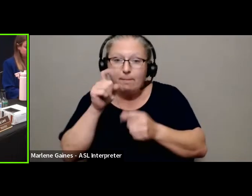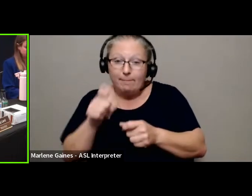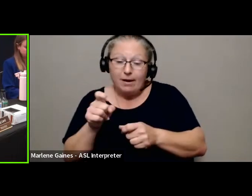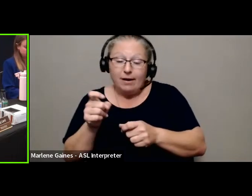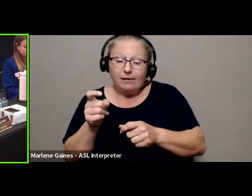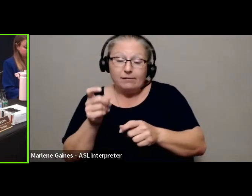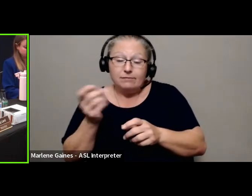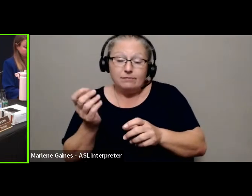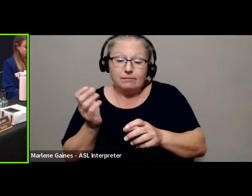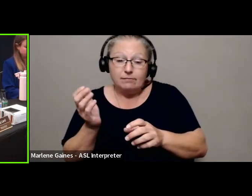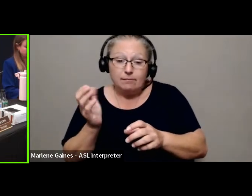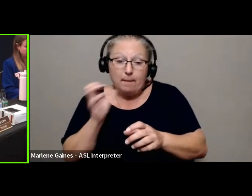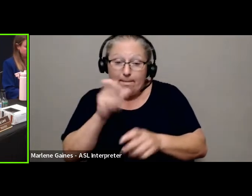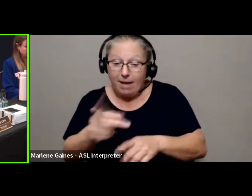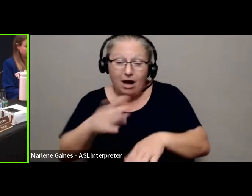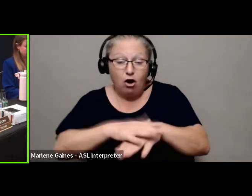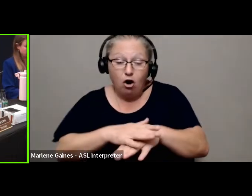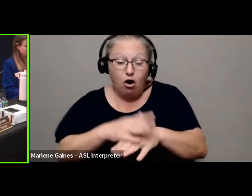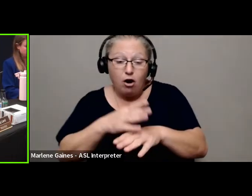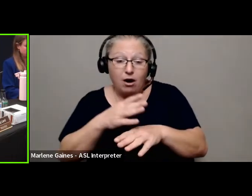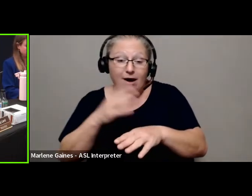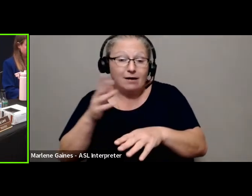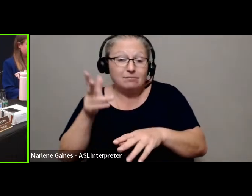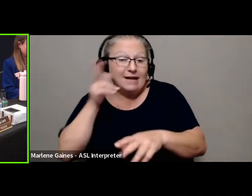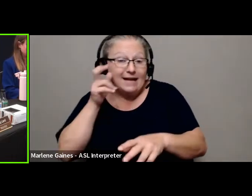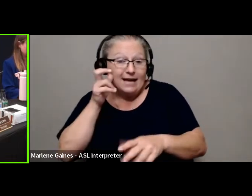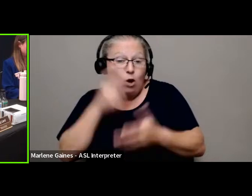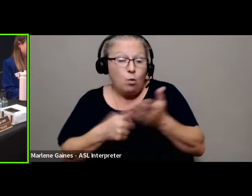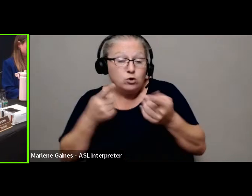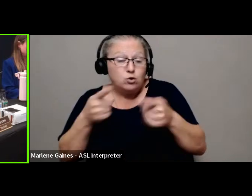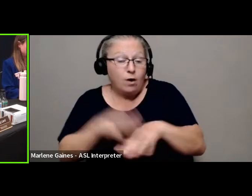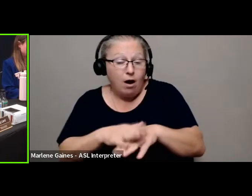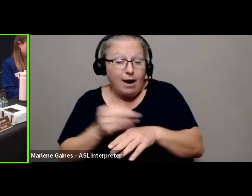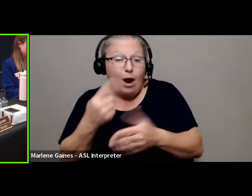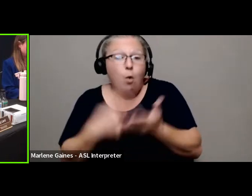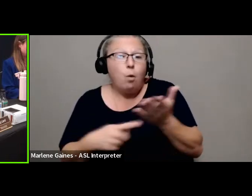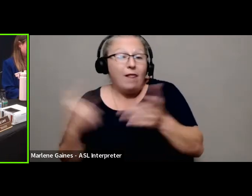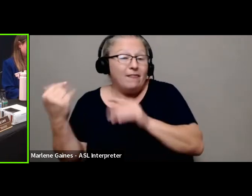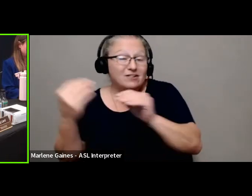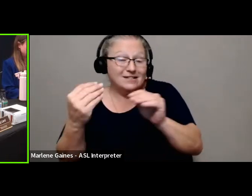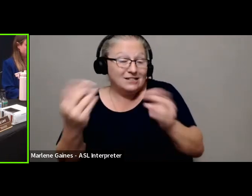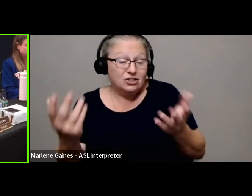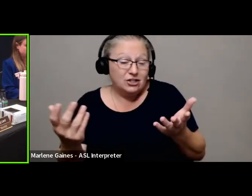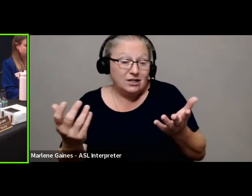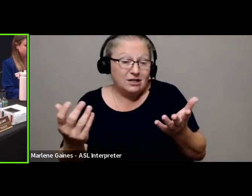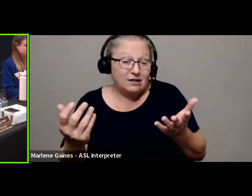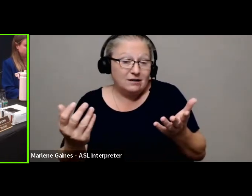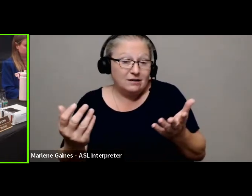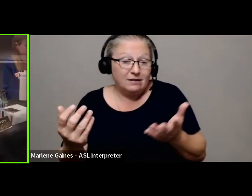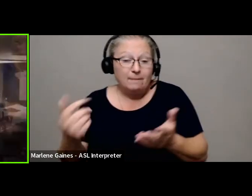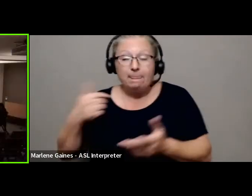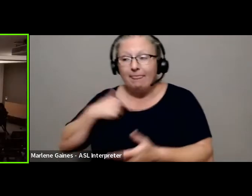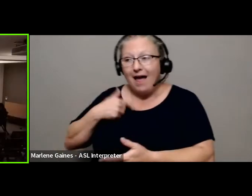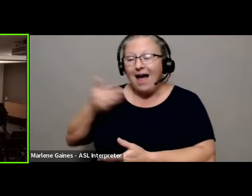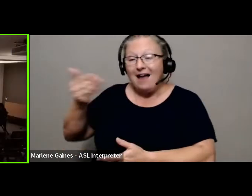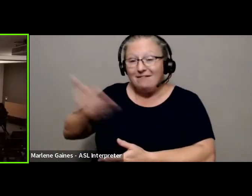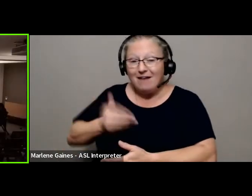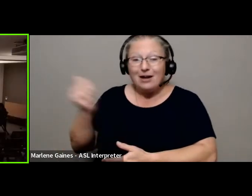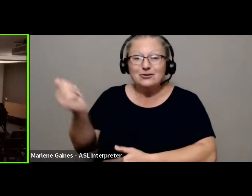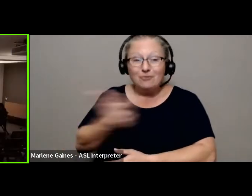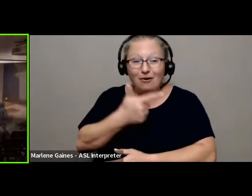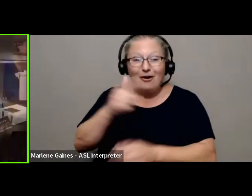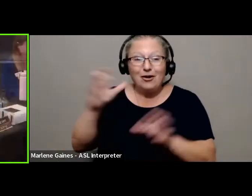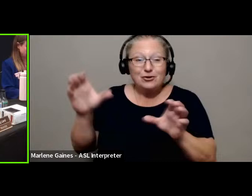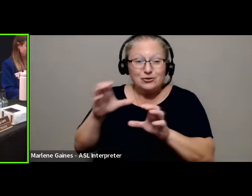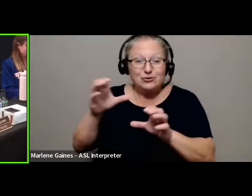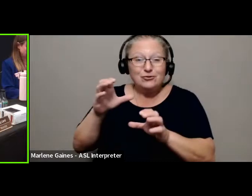this and hear what's going on and what's being taught. I invited you all to